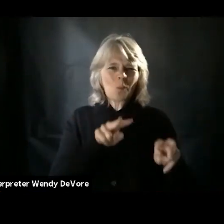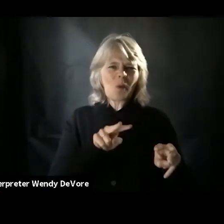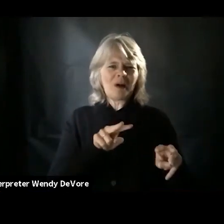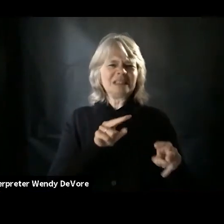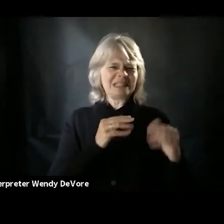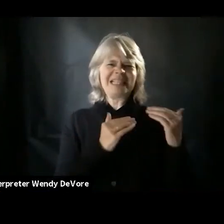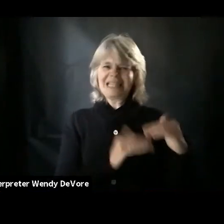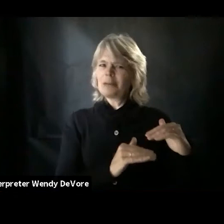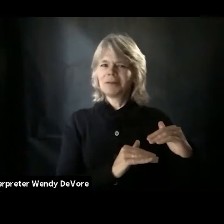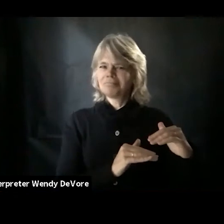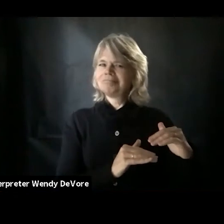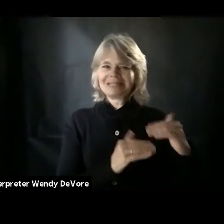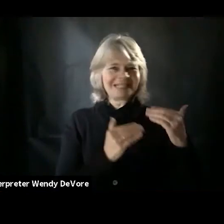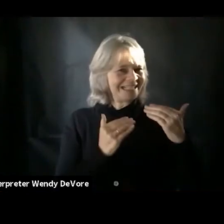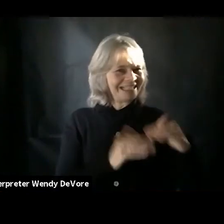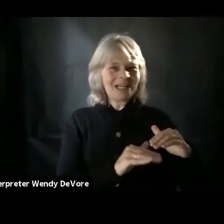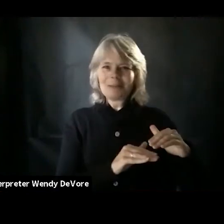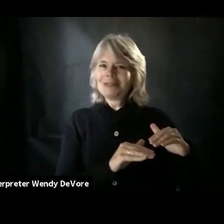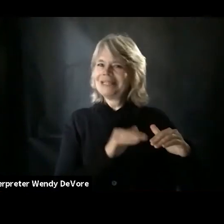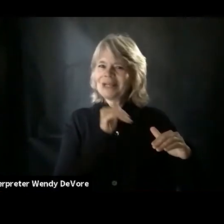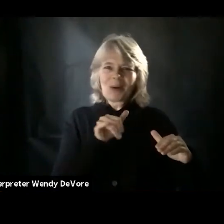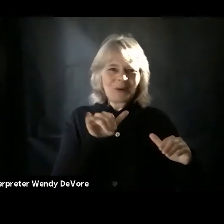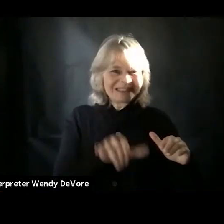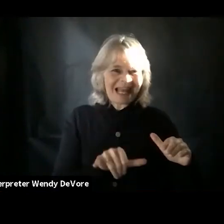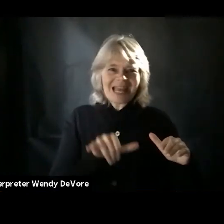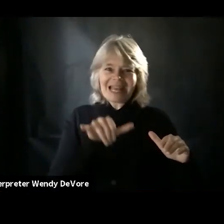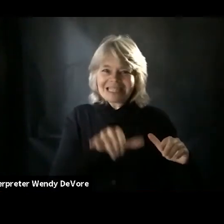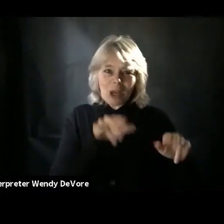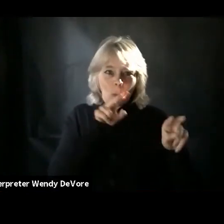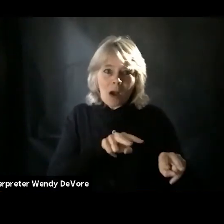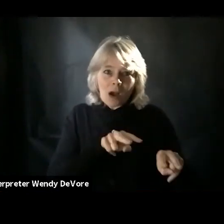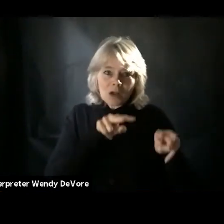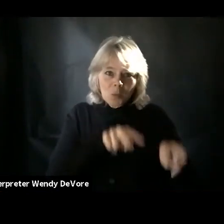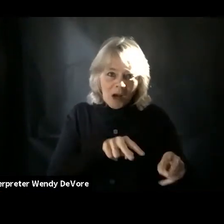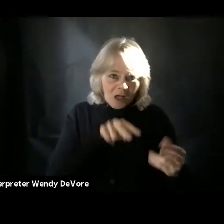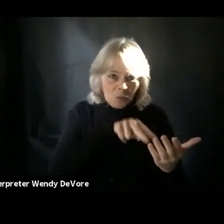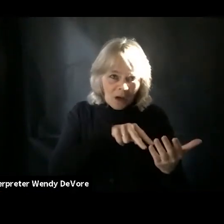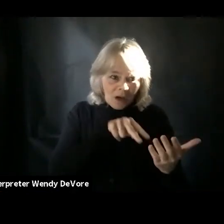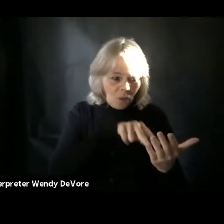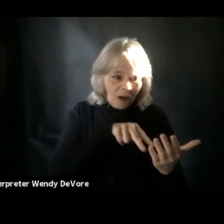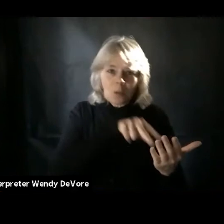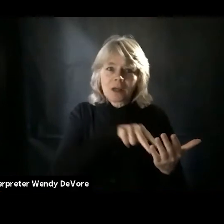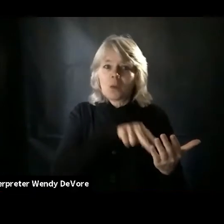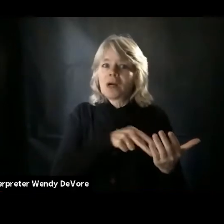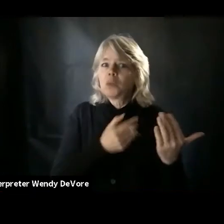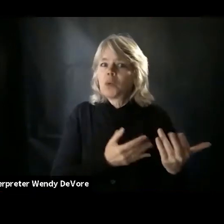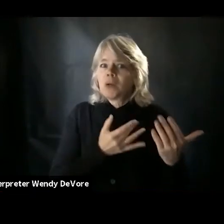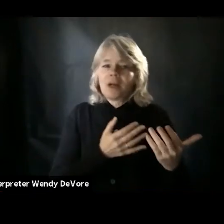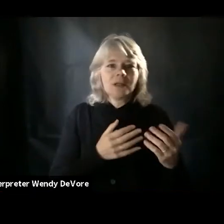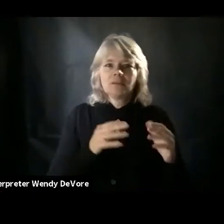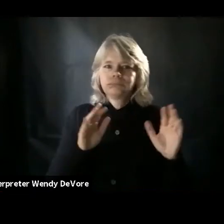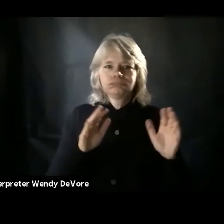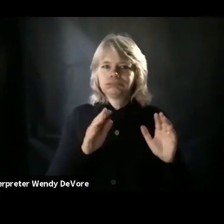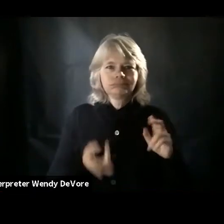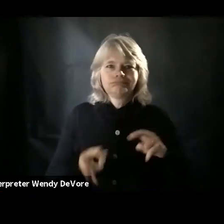Set a limit. Don't stay on and watch and watch and watch and wait and listen to what, see all of the